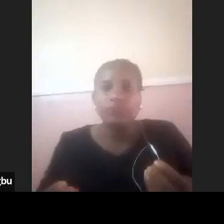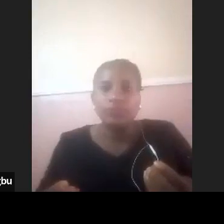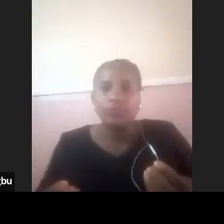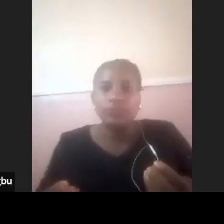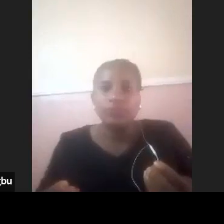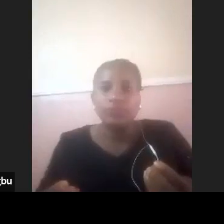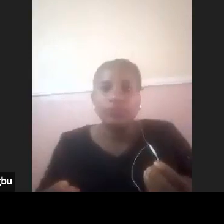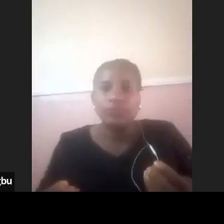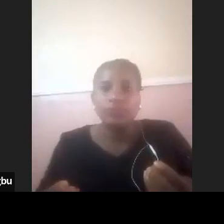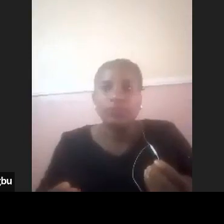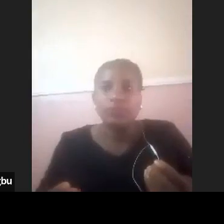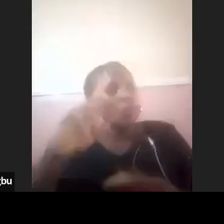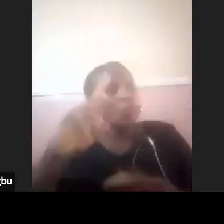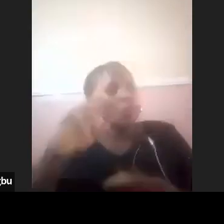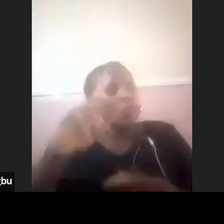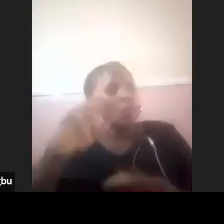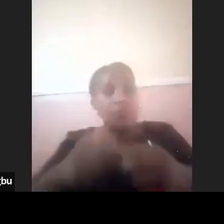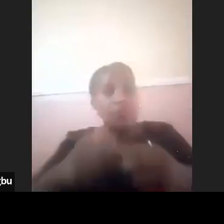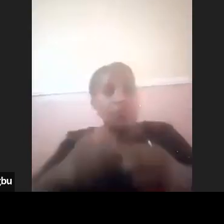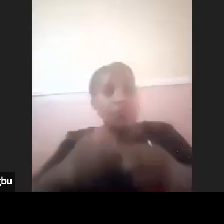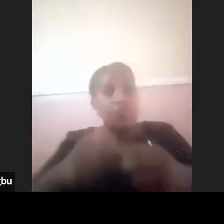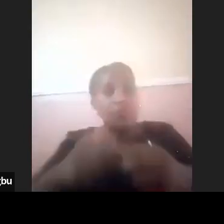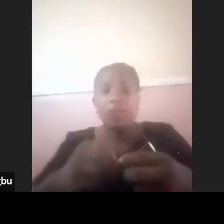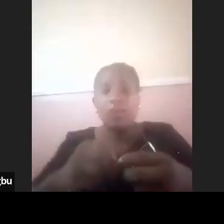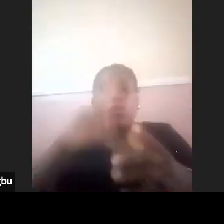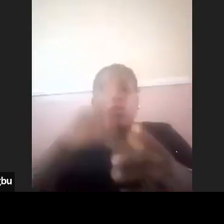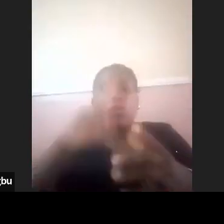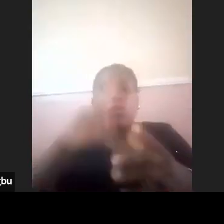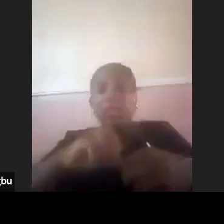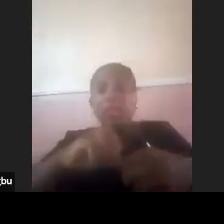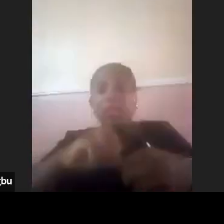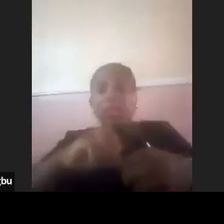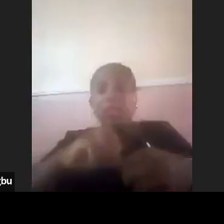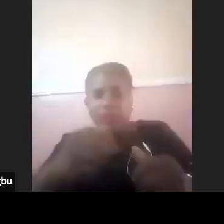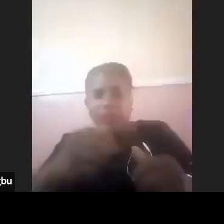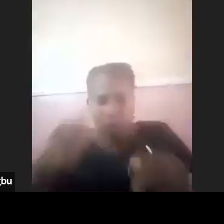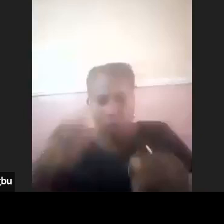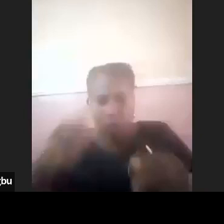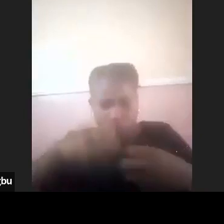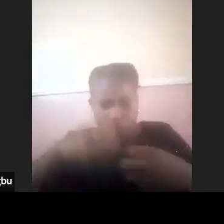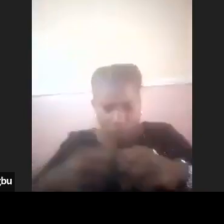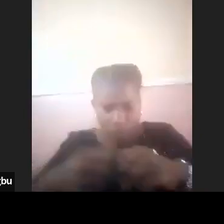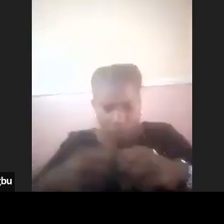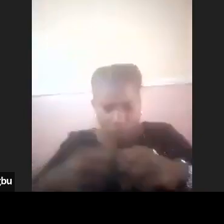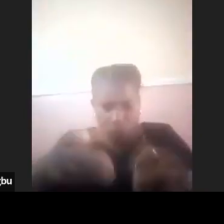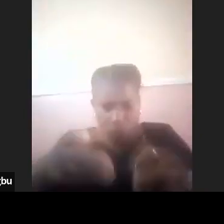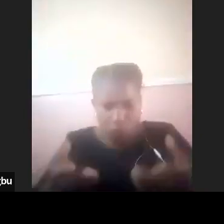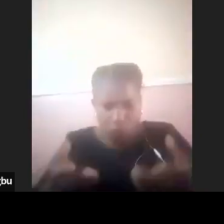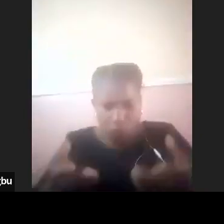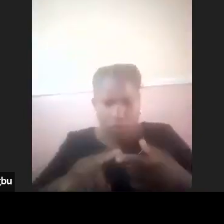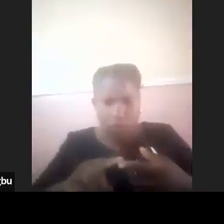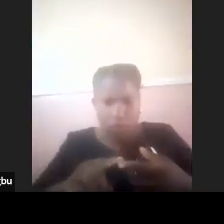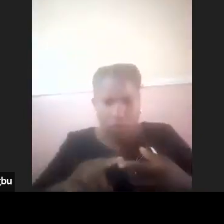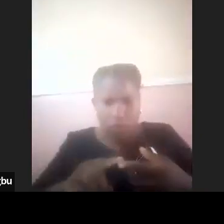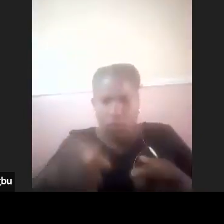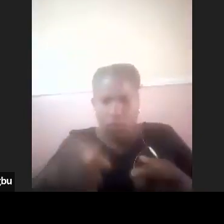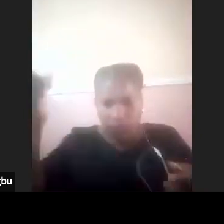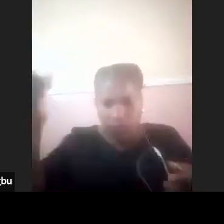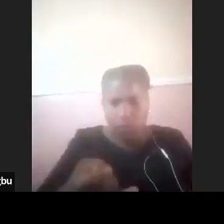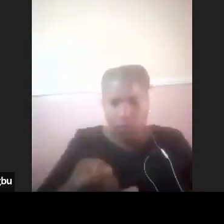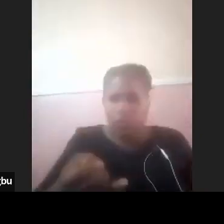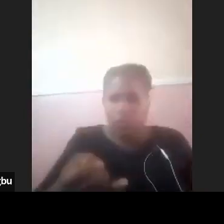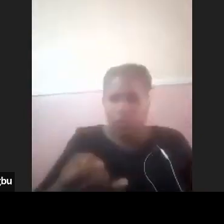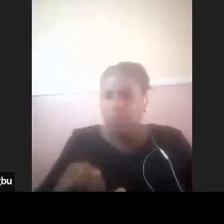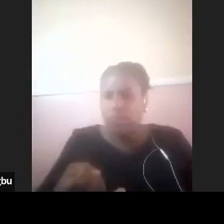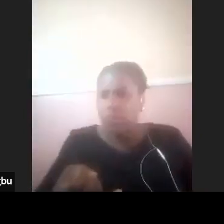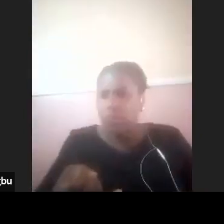your problem talked about, you've introduced the problem, you've already